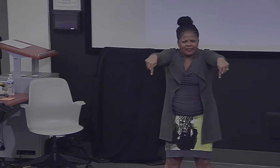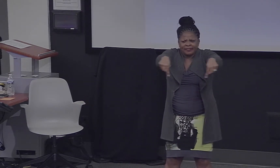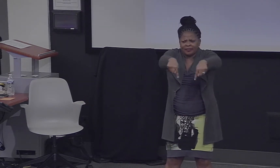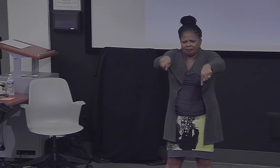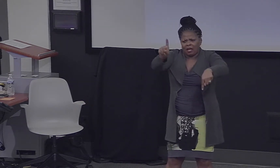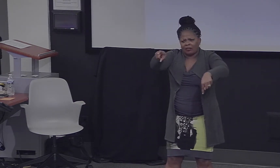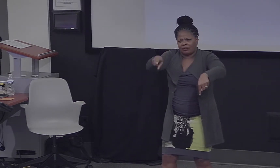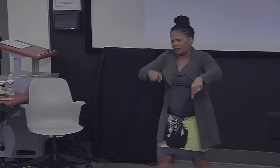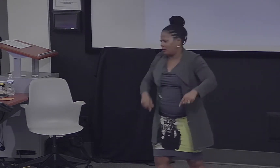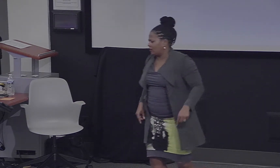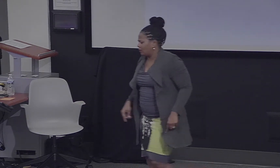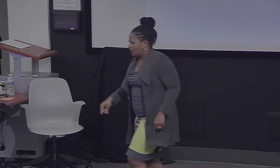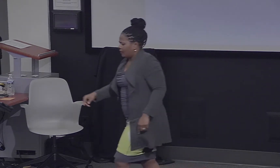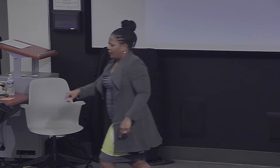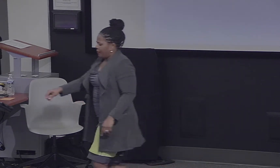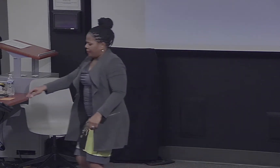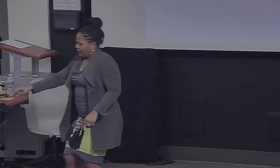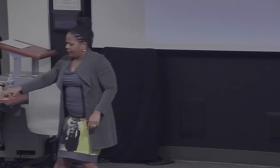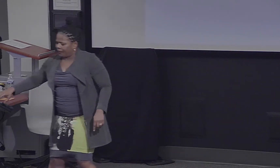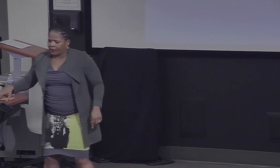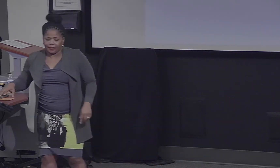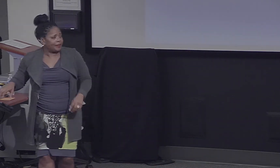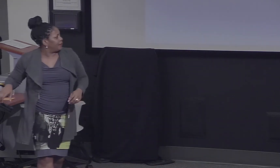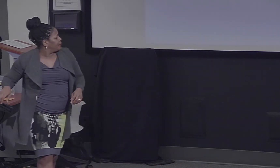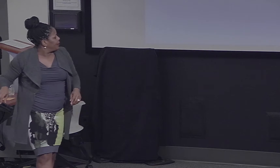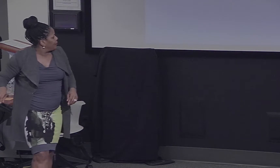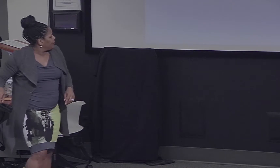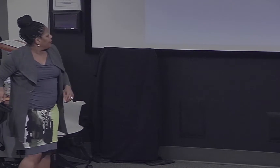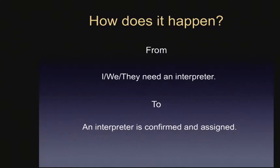was to shine the light on what's occurring.